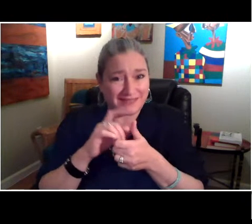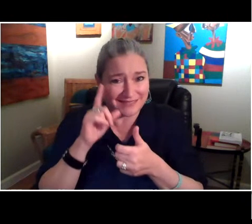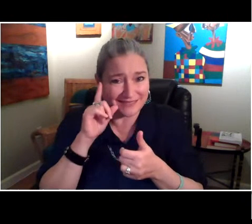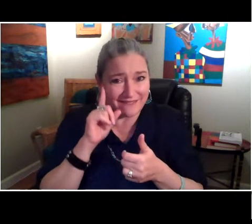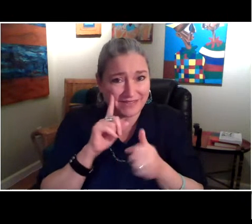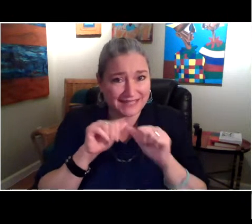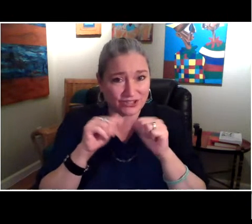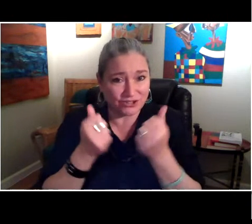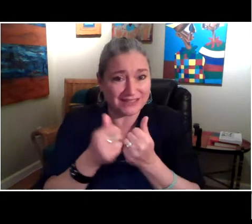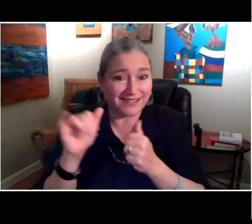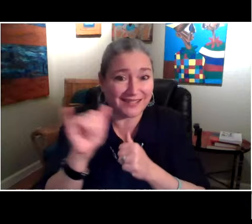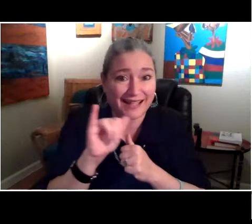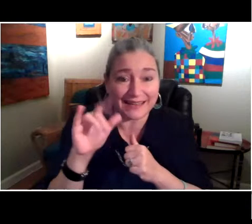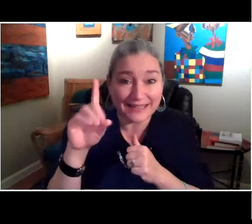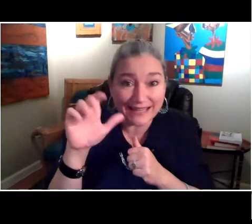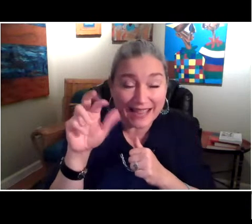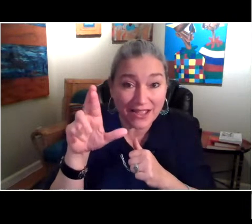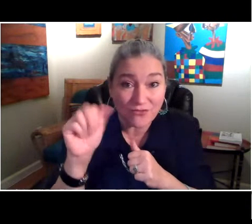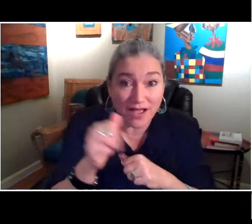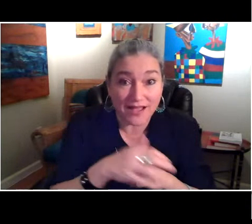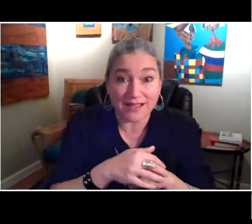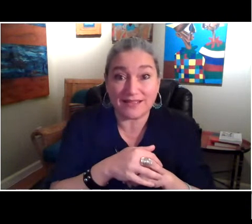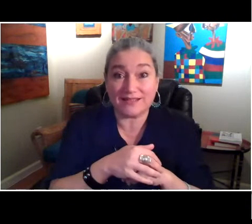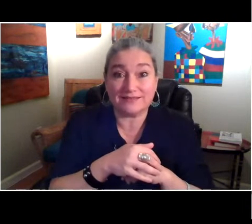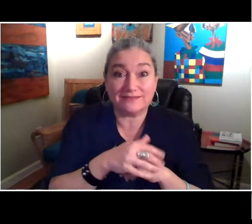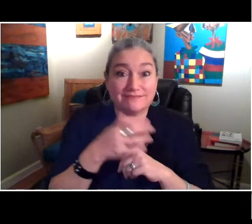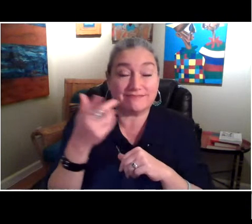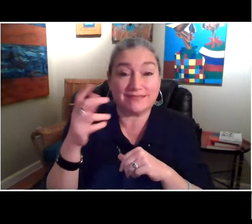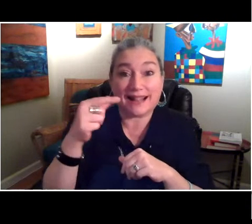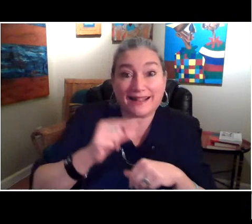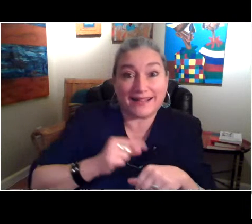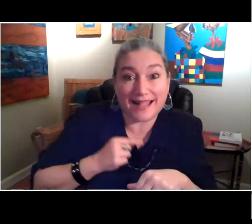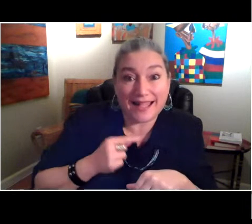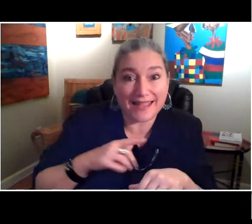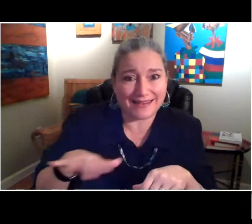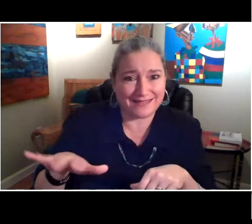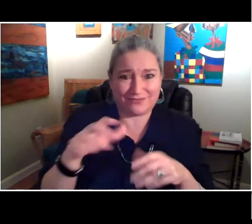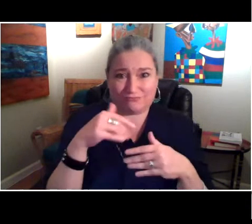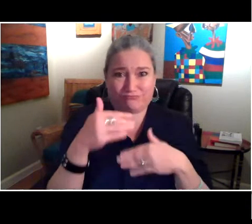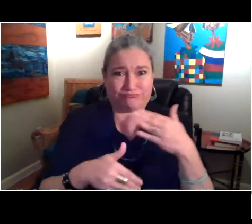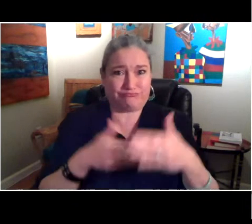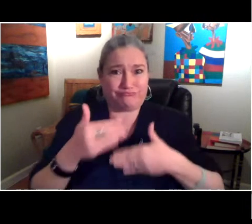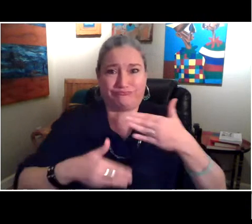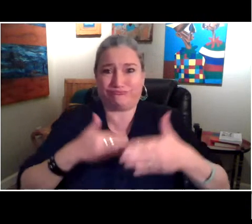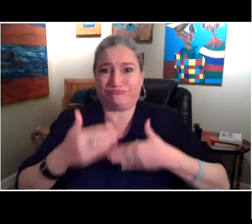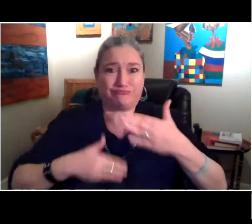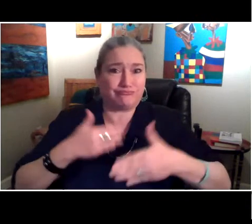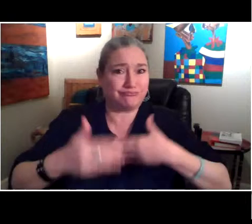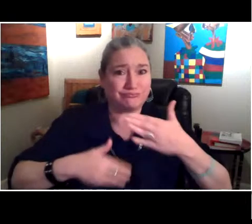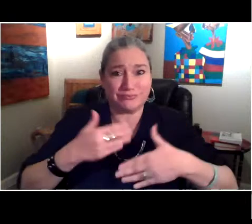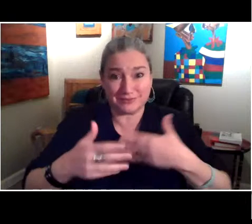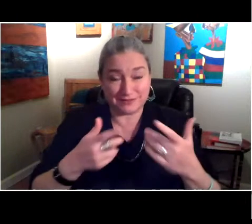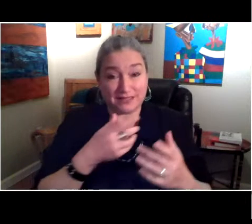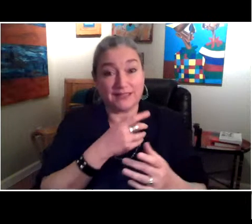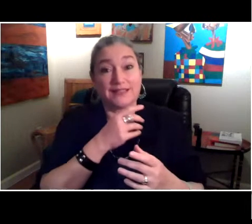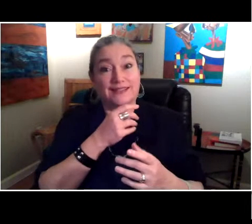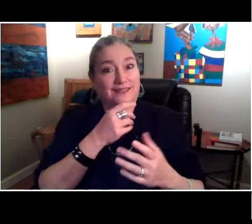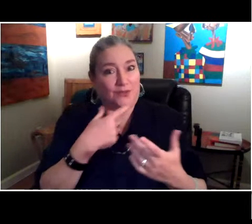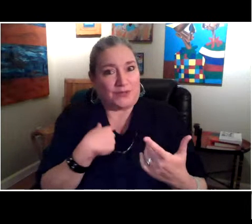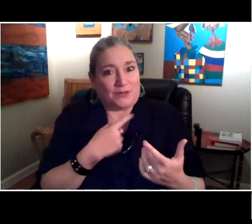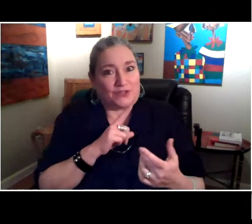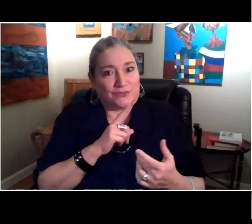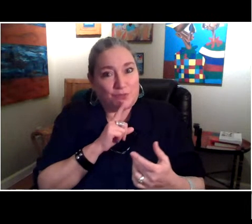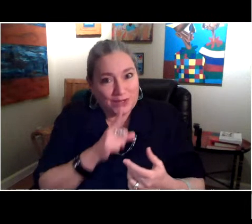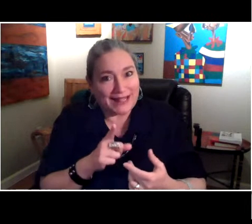Deaf Studies, the California associations like DCCW, GLAD, and